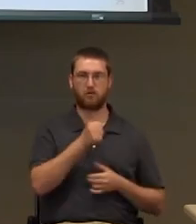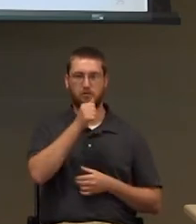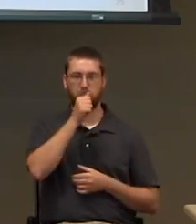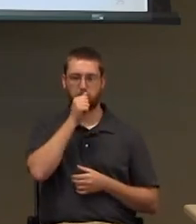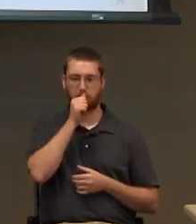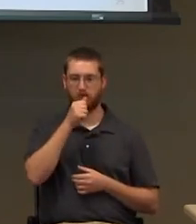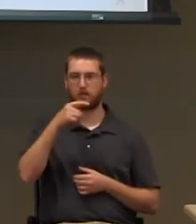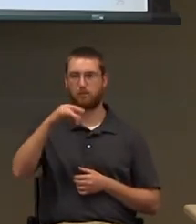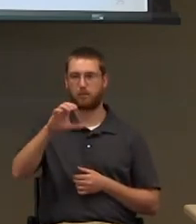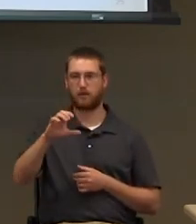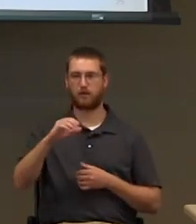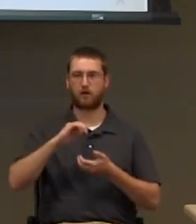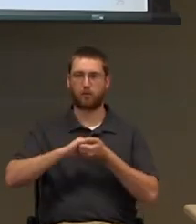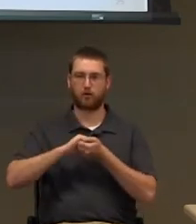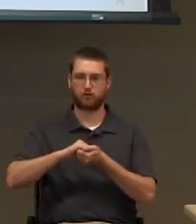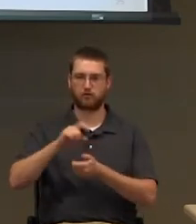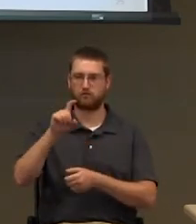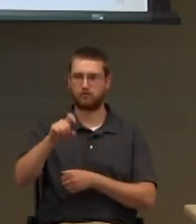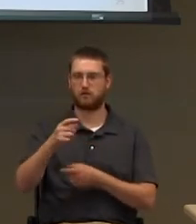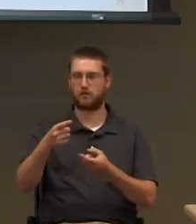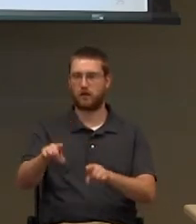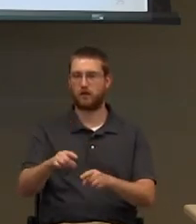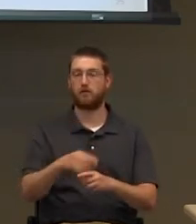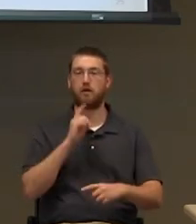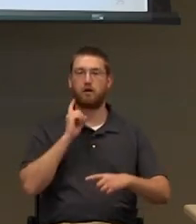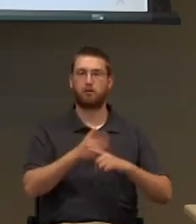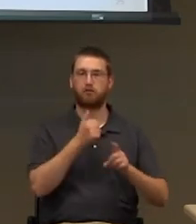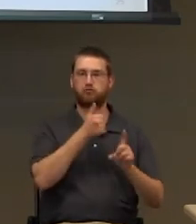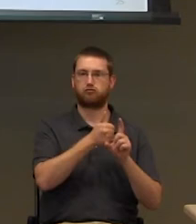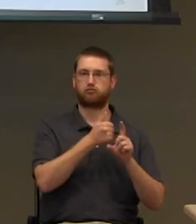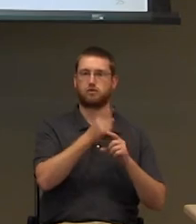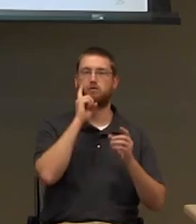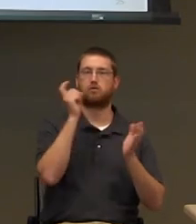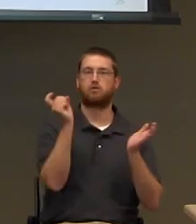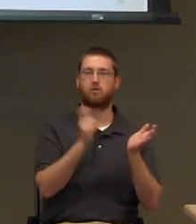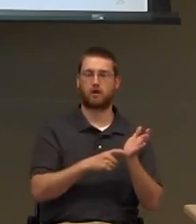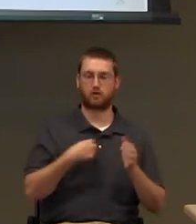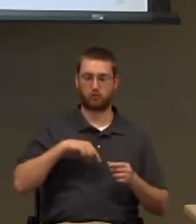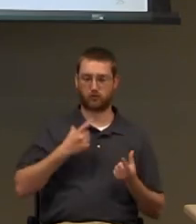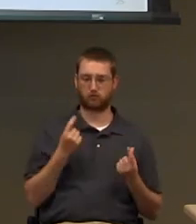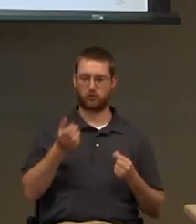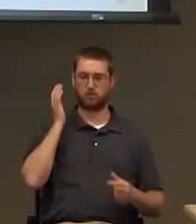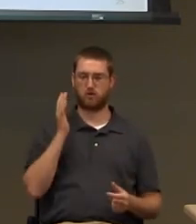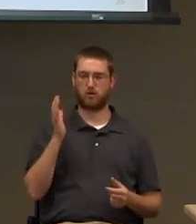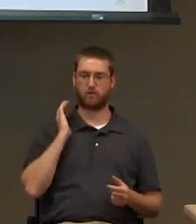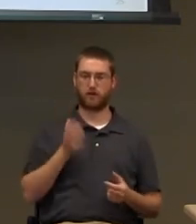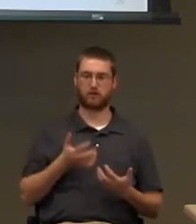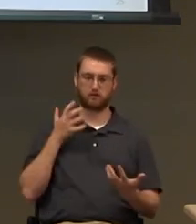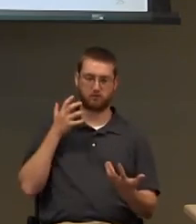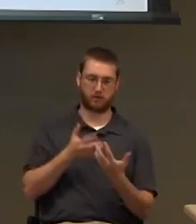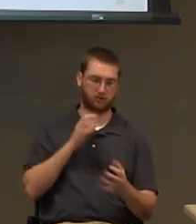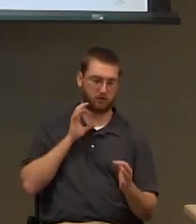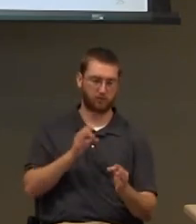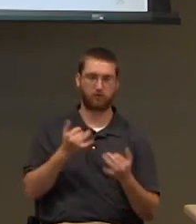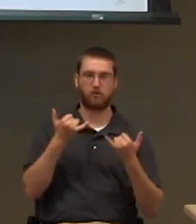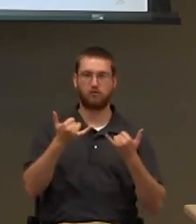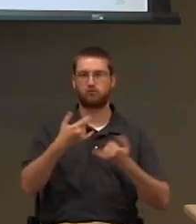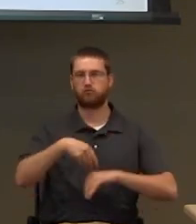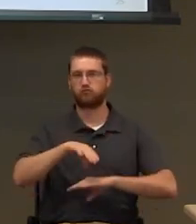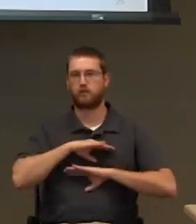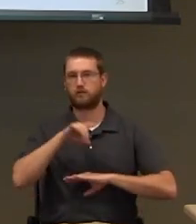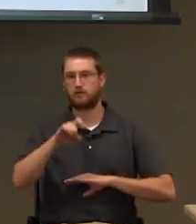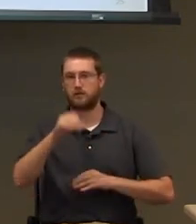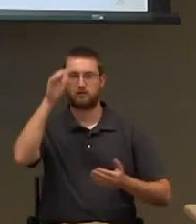happen, I think is a testament to the fact that they recognize that what they used to do in the past isn't exactly going to meet all the